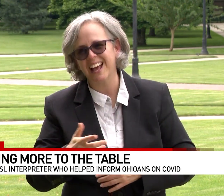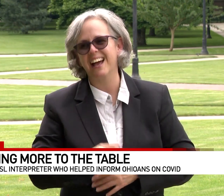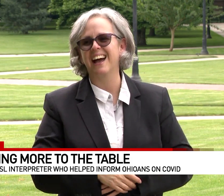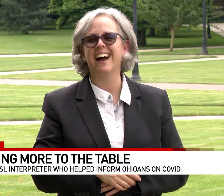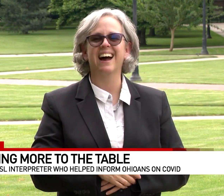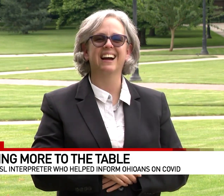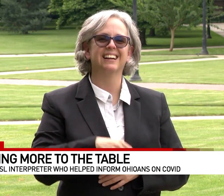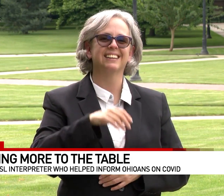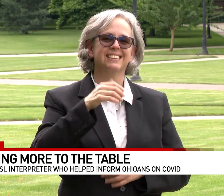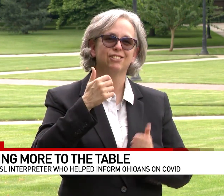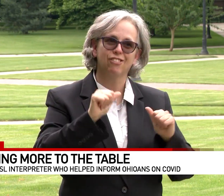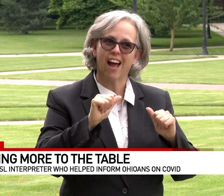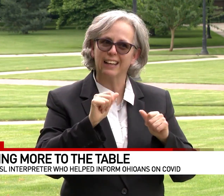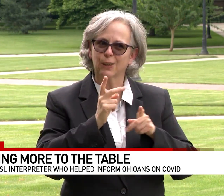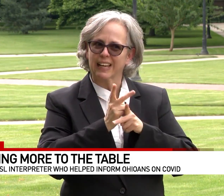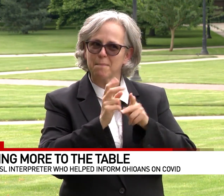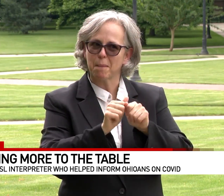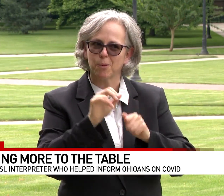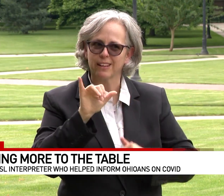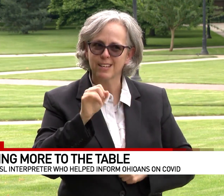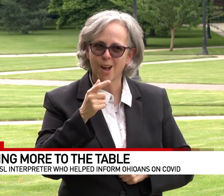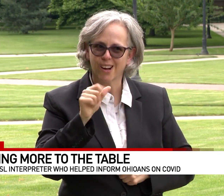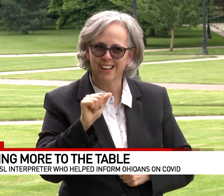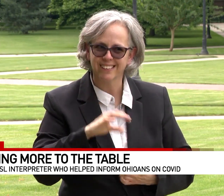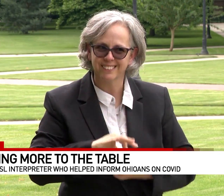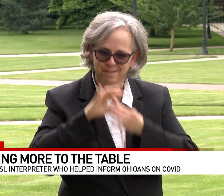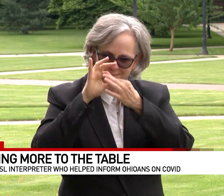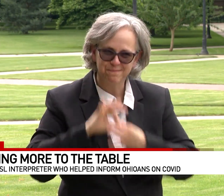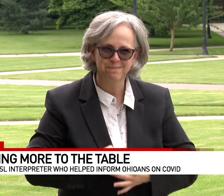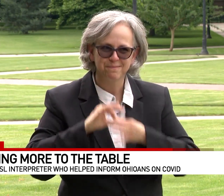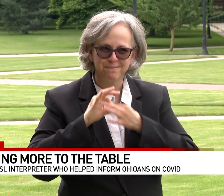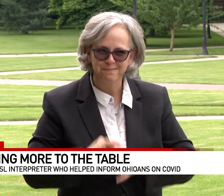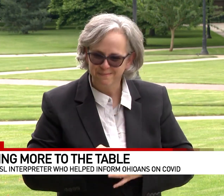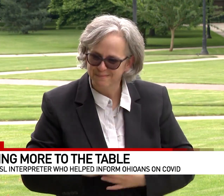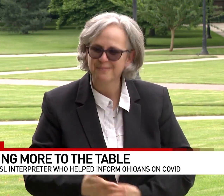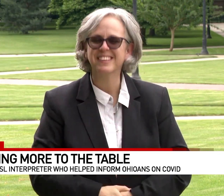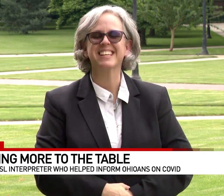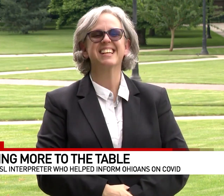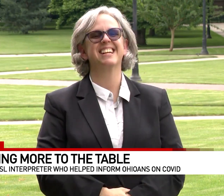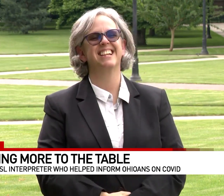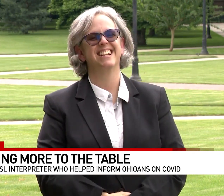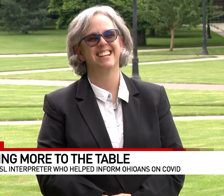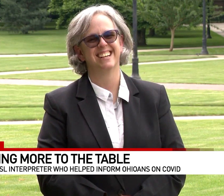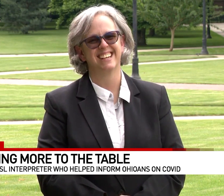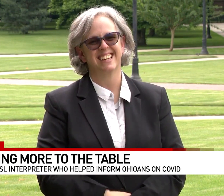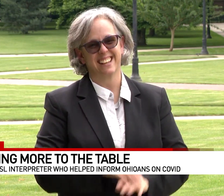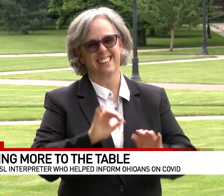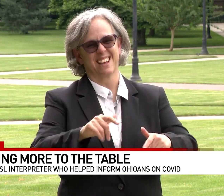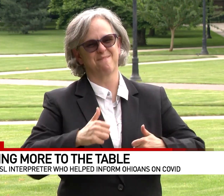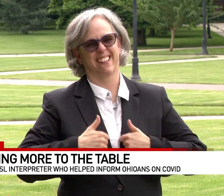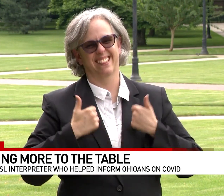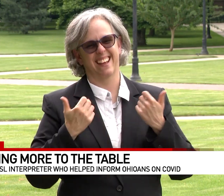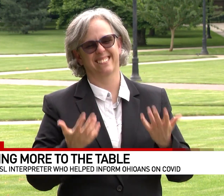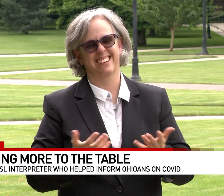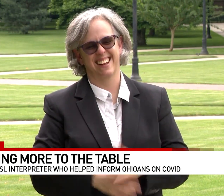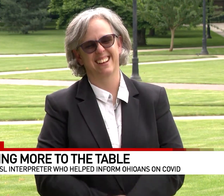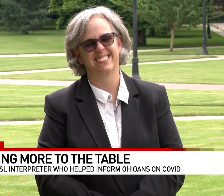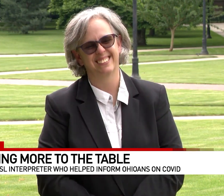And that's an activity that I do enjoy, and I try to keep up with my yoga as well, trying to stay grounded. I guess that's a